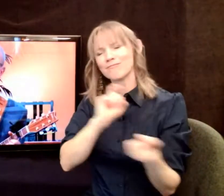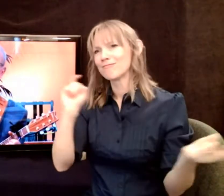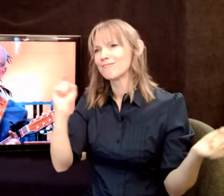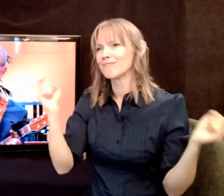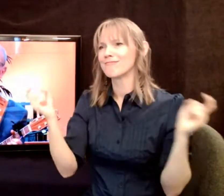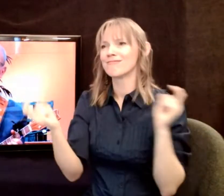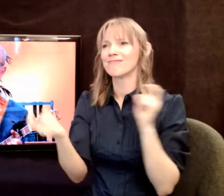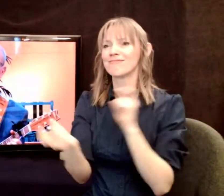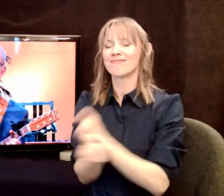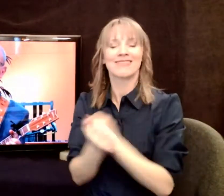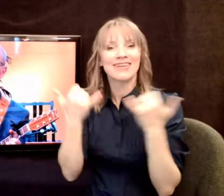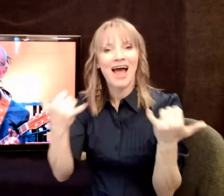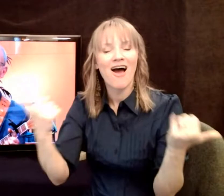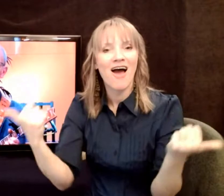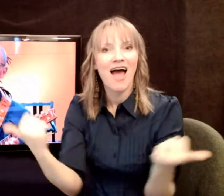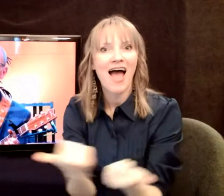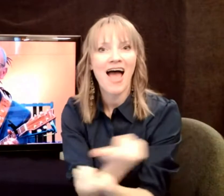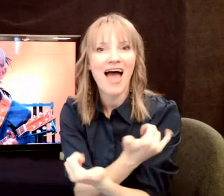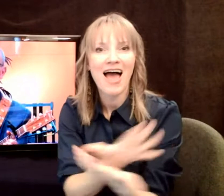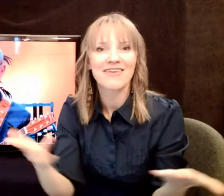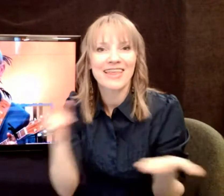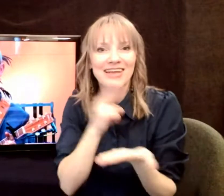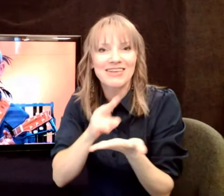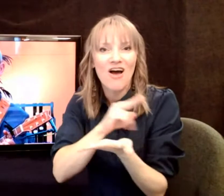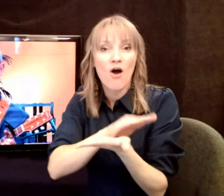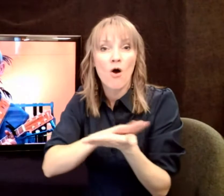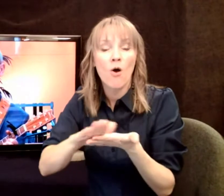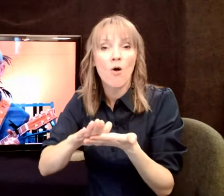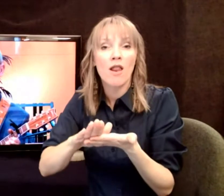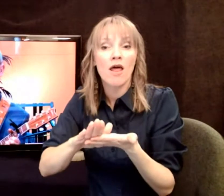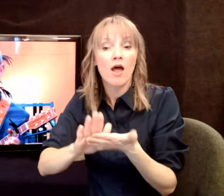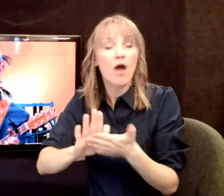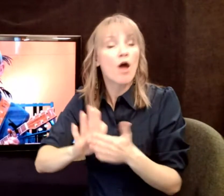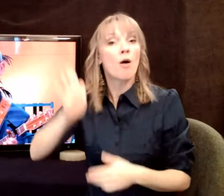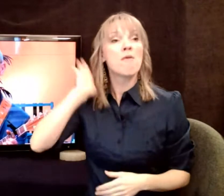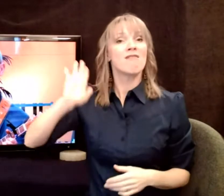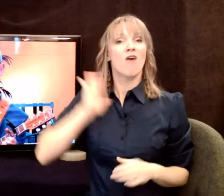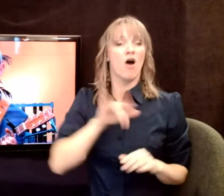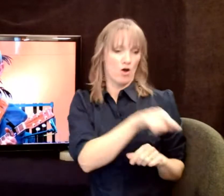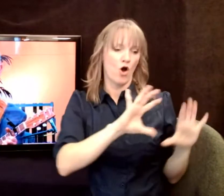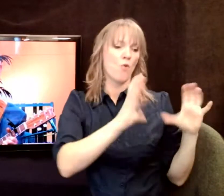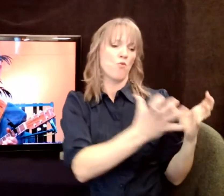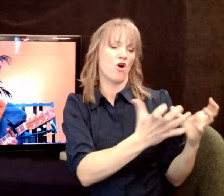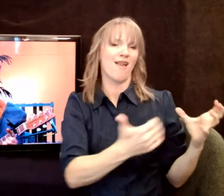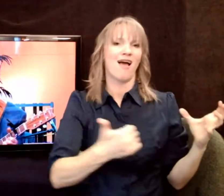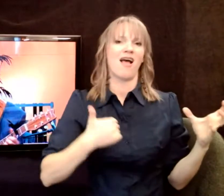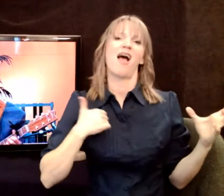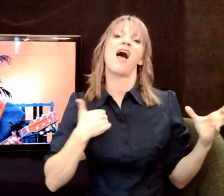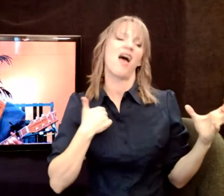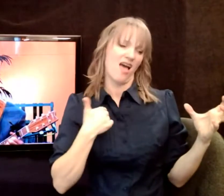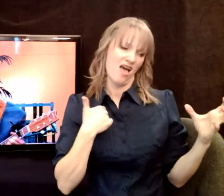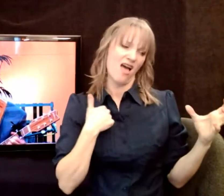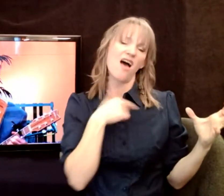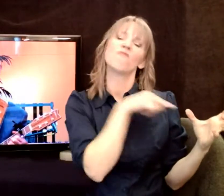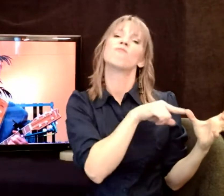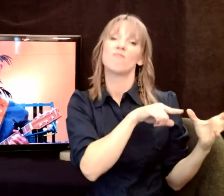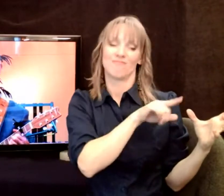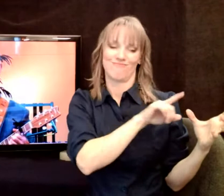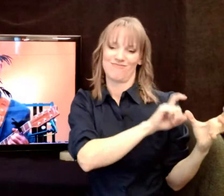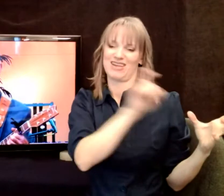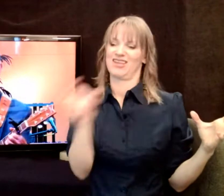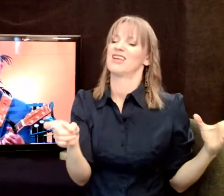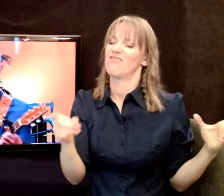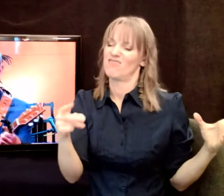Everything is holy now. It used to be a world half there, heaven second rate hand